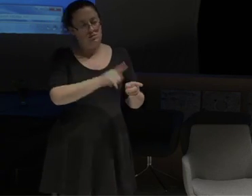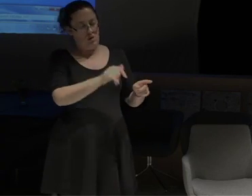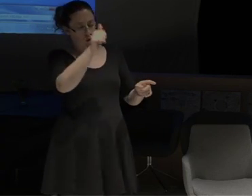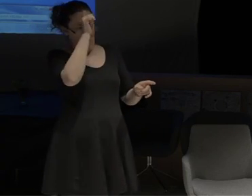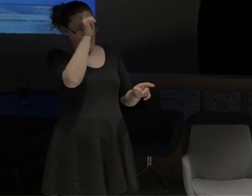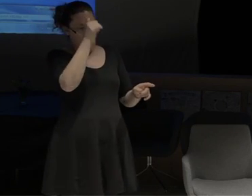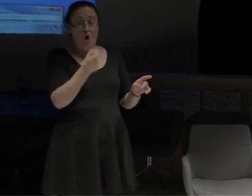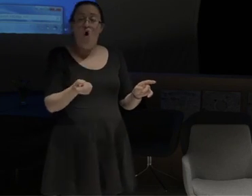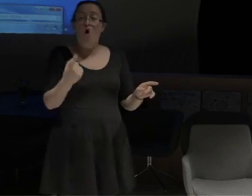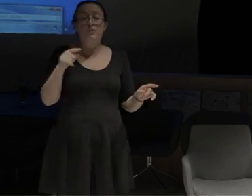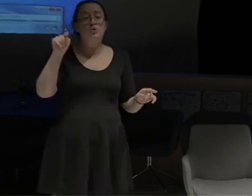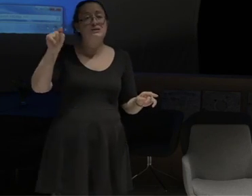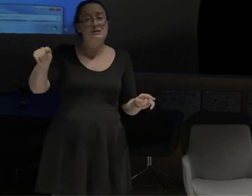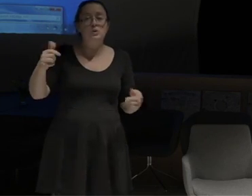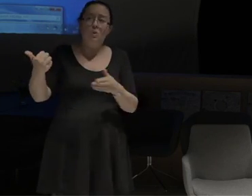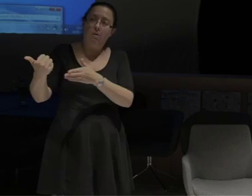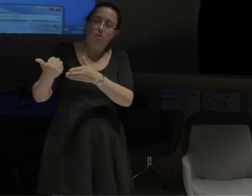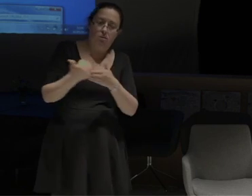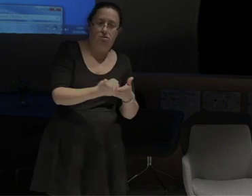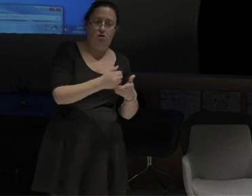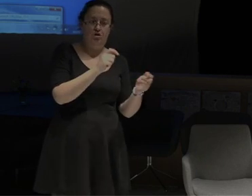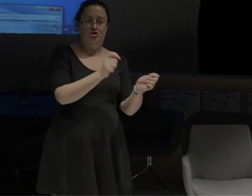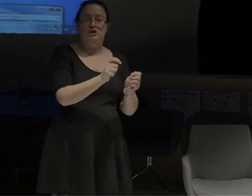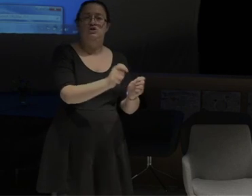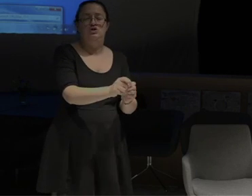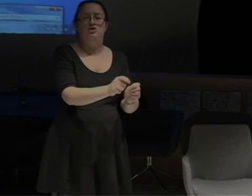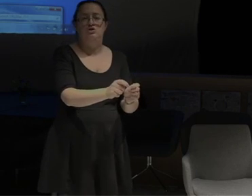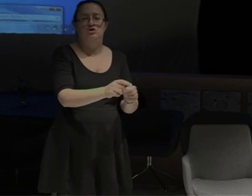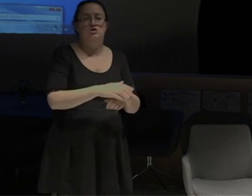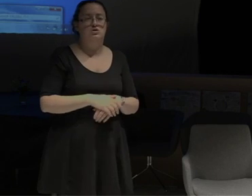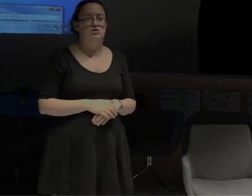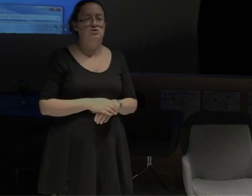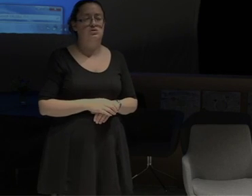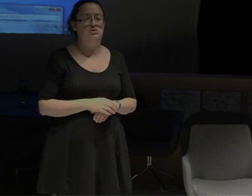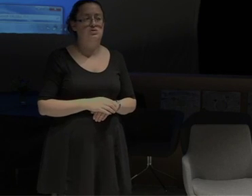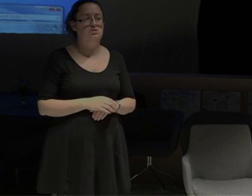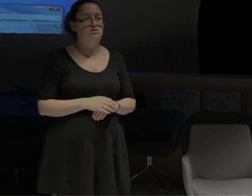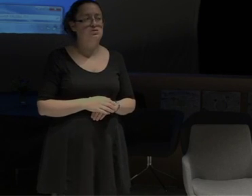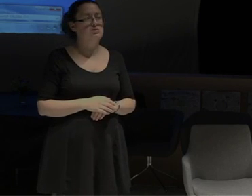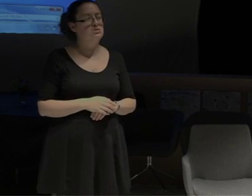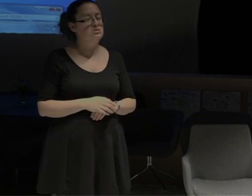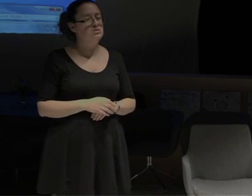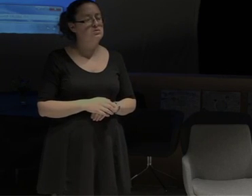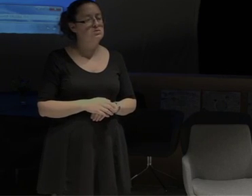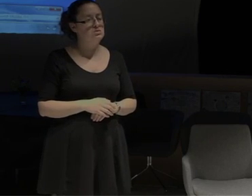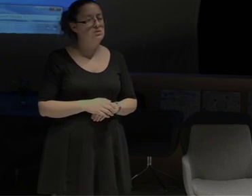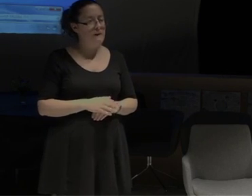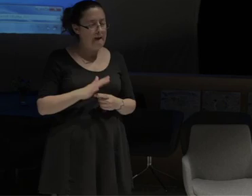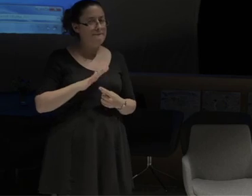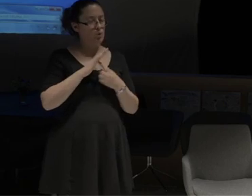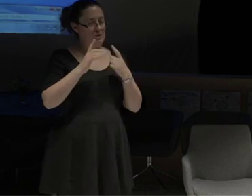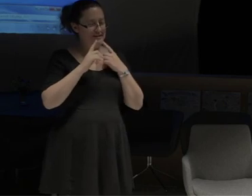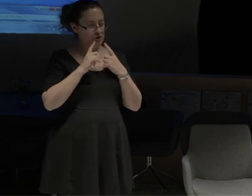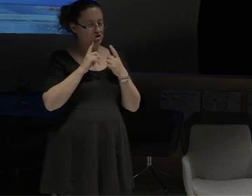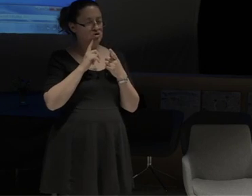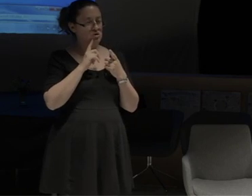been an opportunity to help them to change. And I think that was another crucial message that came out of it. Whilst ever it's special and